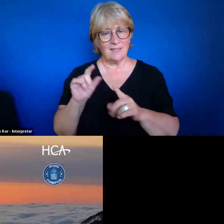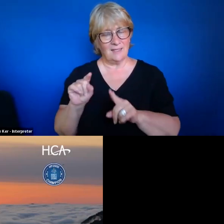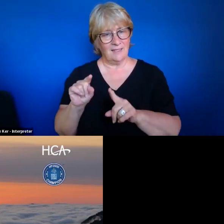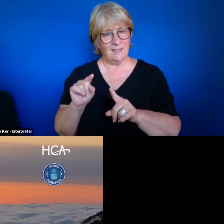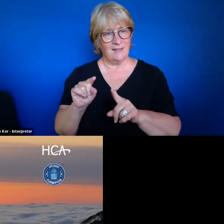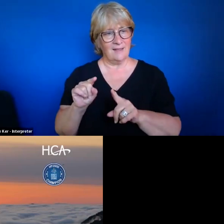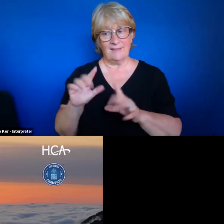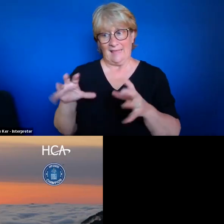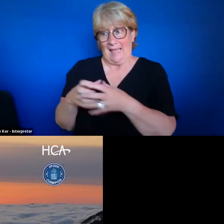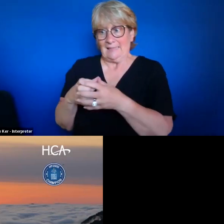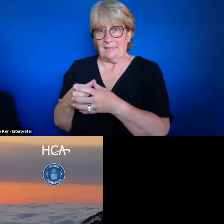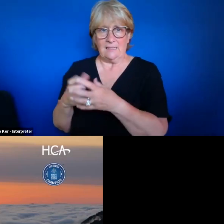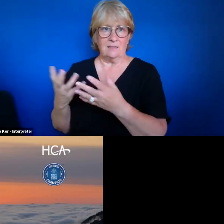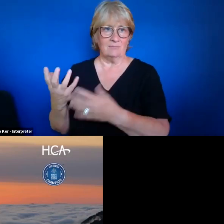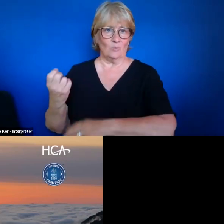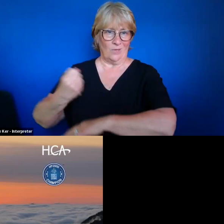the entity went away. Yes.